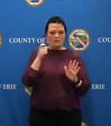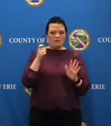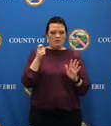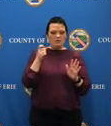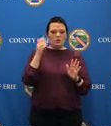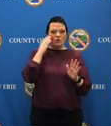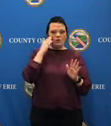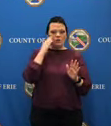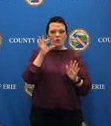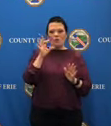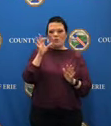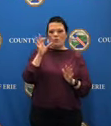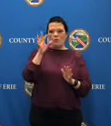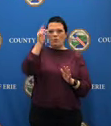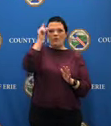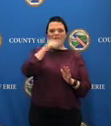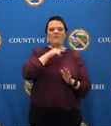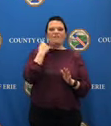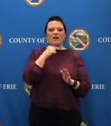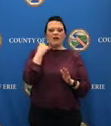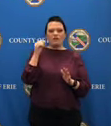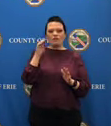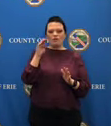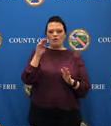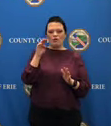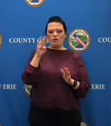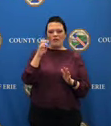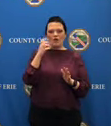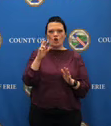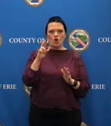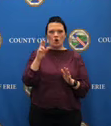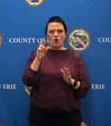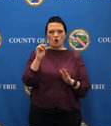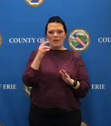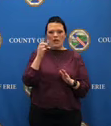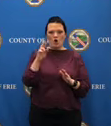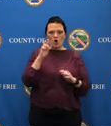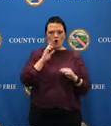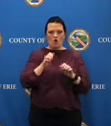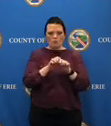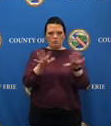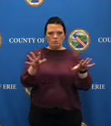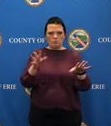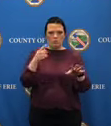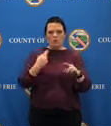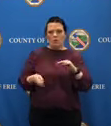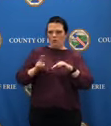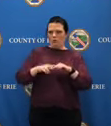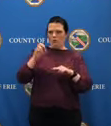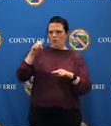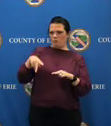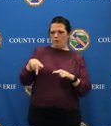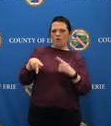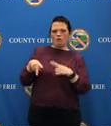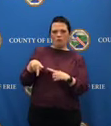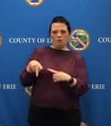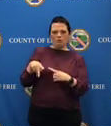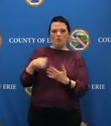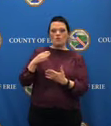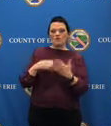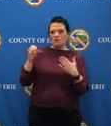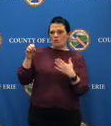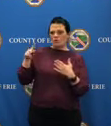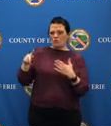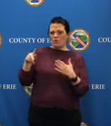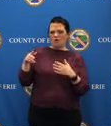we know, the Father Baker Manor outbreak, and we didn't see an uptick in Orchard Park, and something was wrong, and we realized that some of the Orchard Park ones were